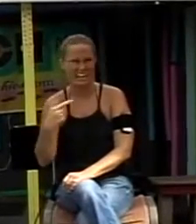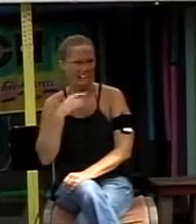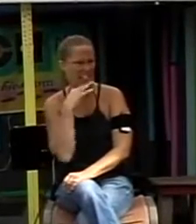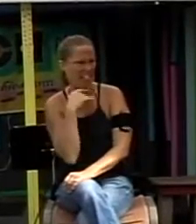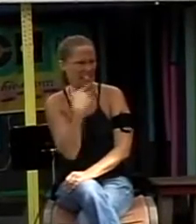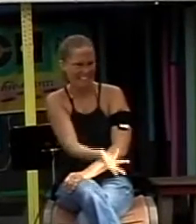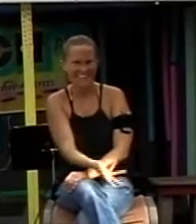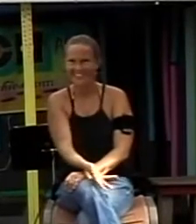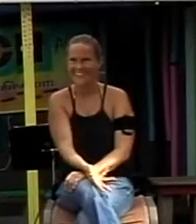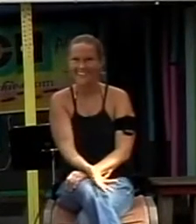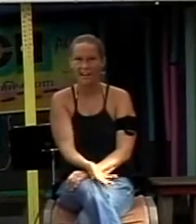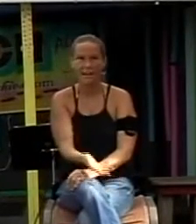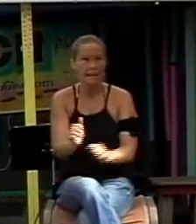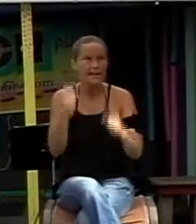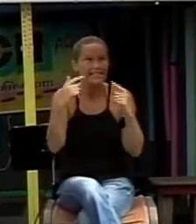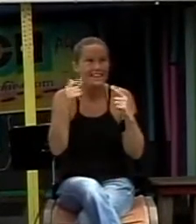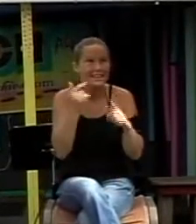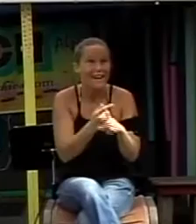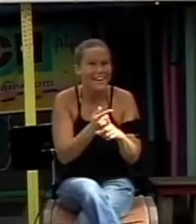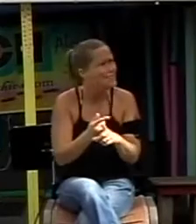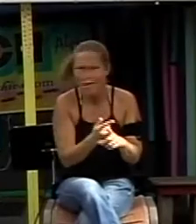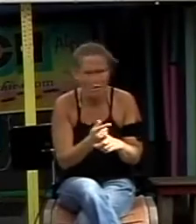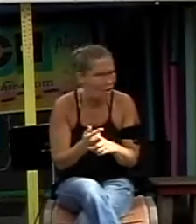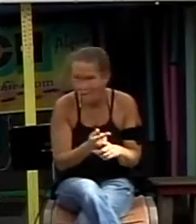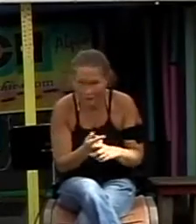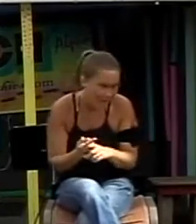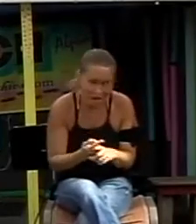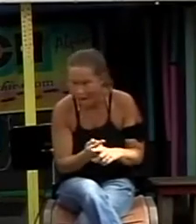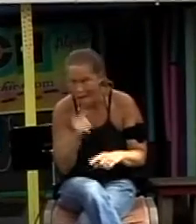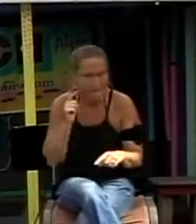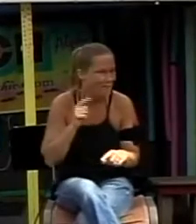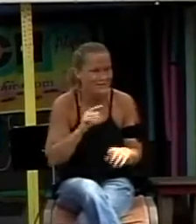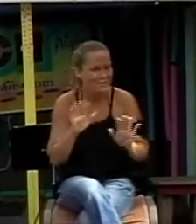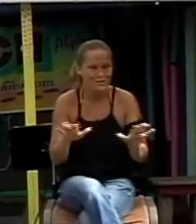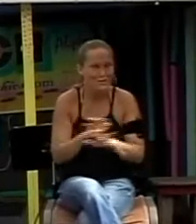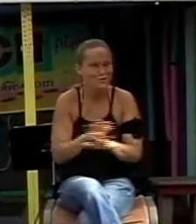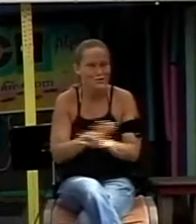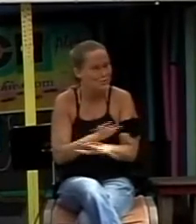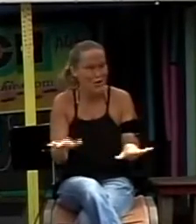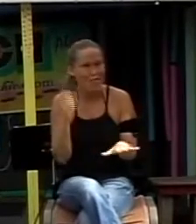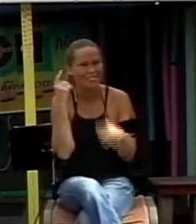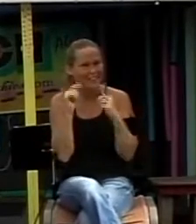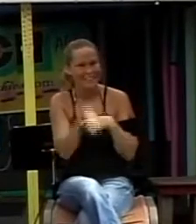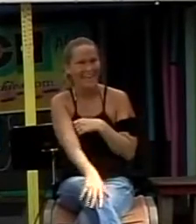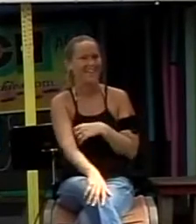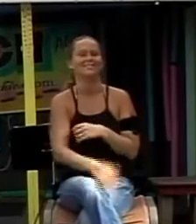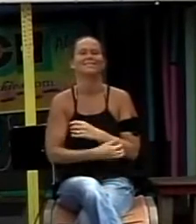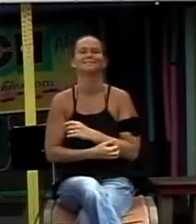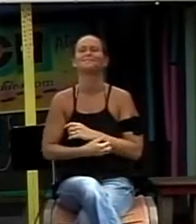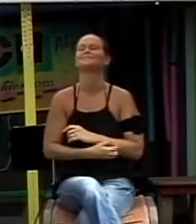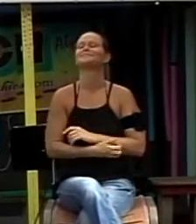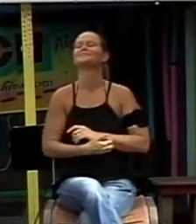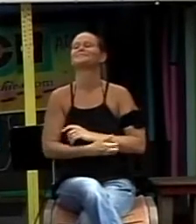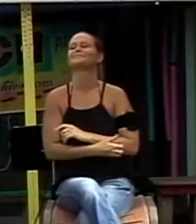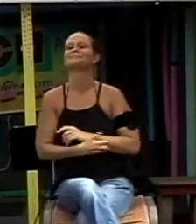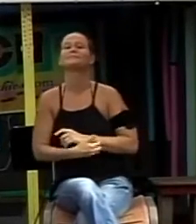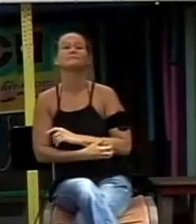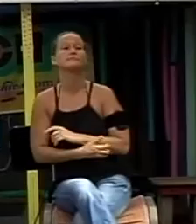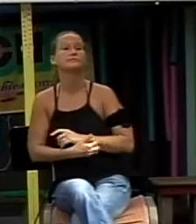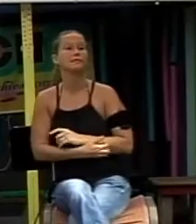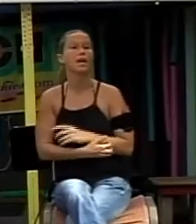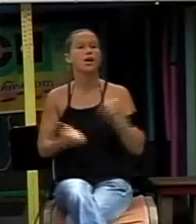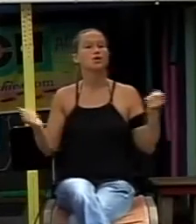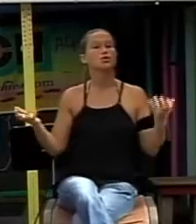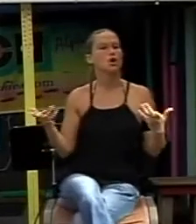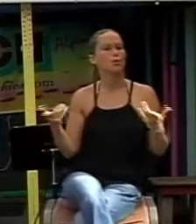Catch yourself. When these people all came together, what happened is all the differences got